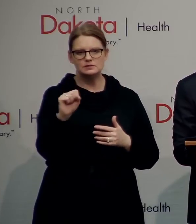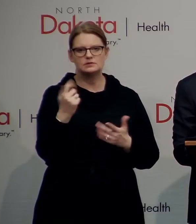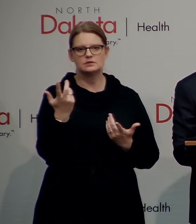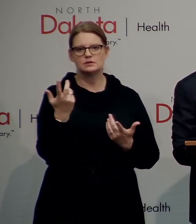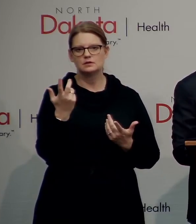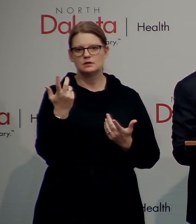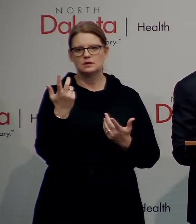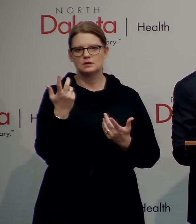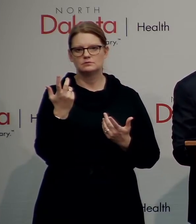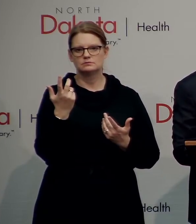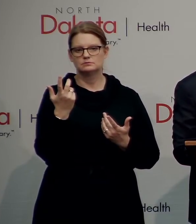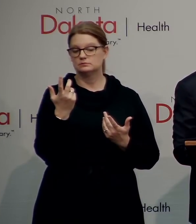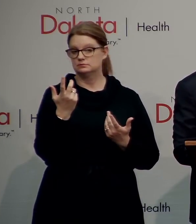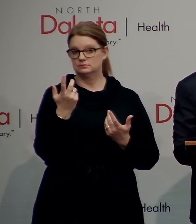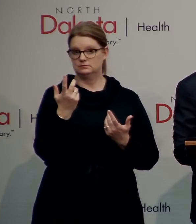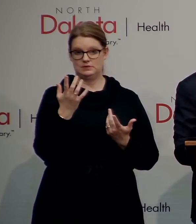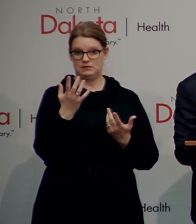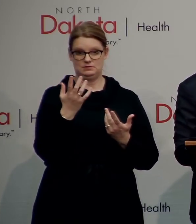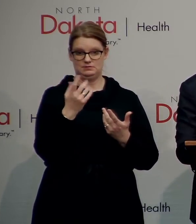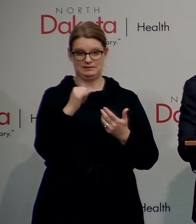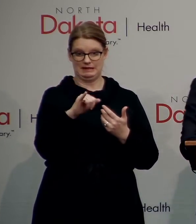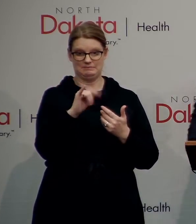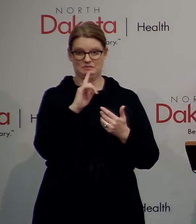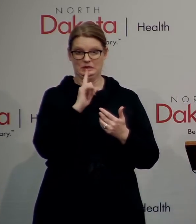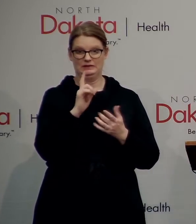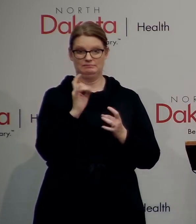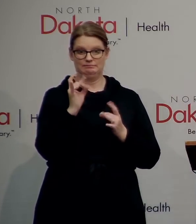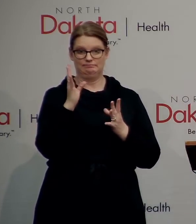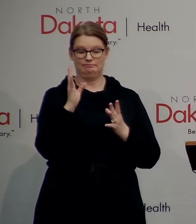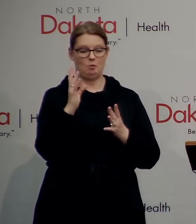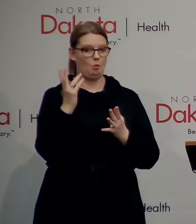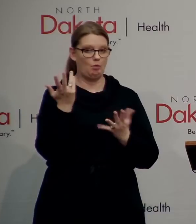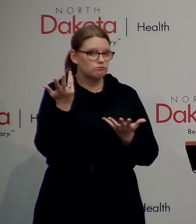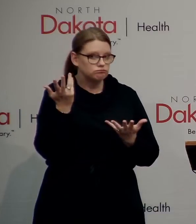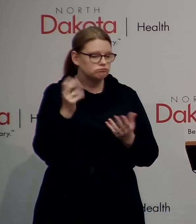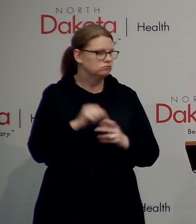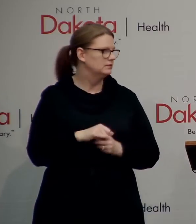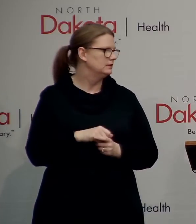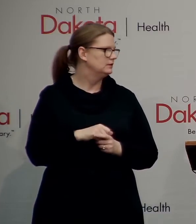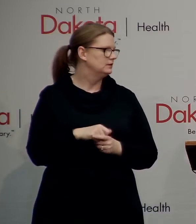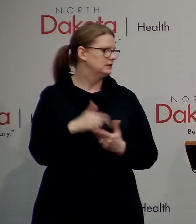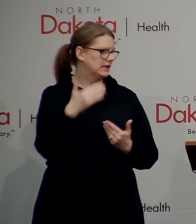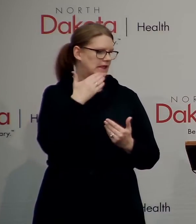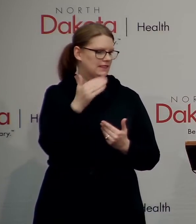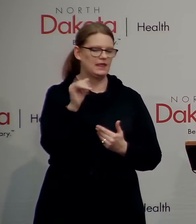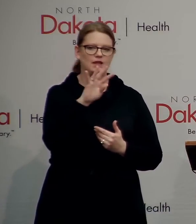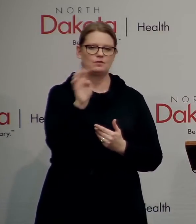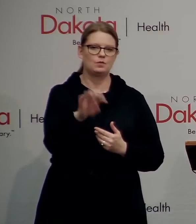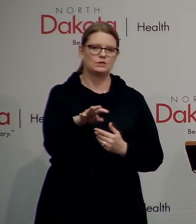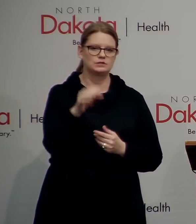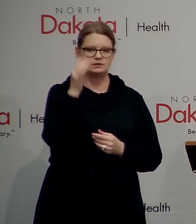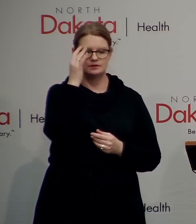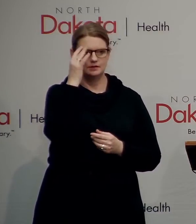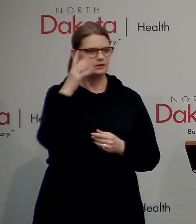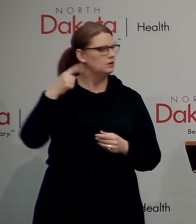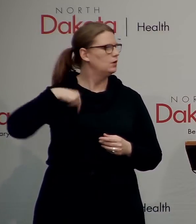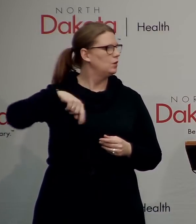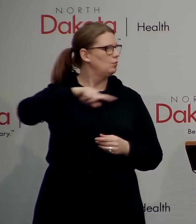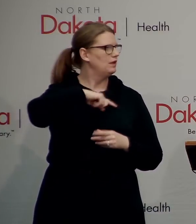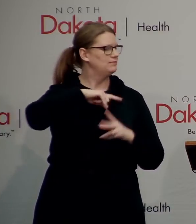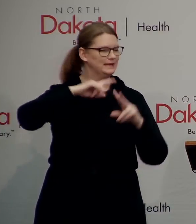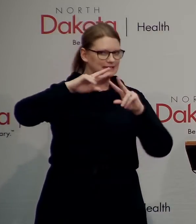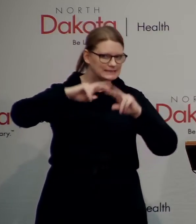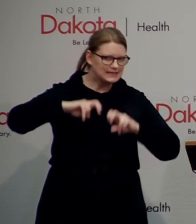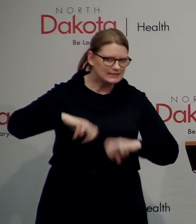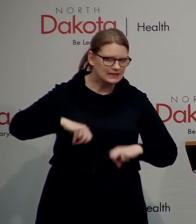and the question was about how acute that situation is. Thank you for the question. We have been